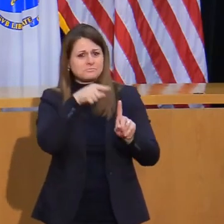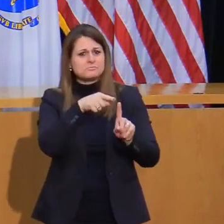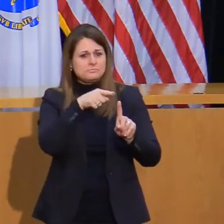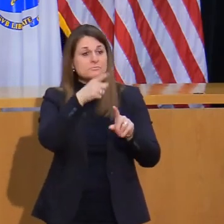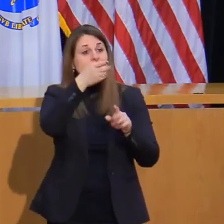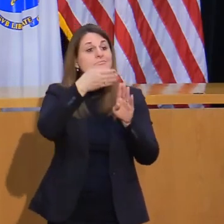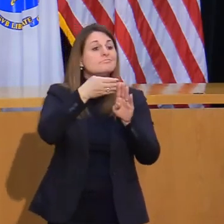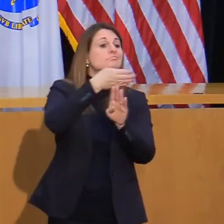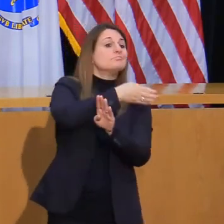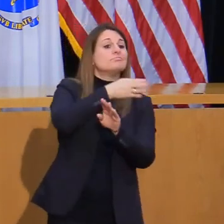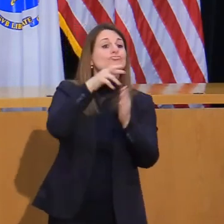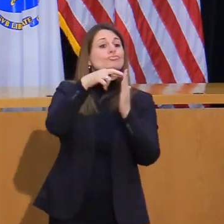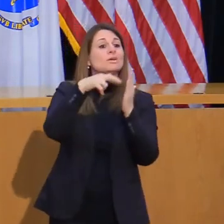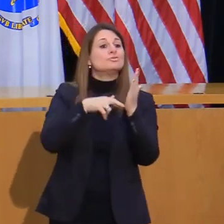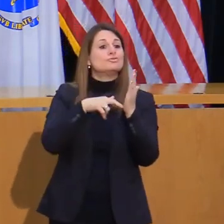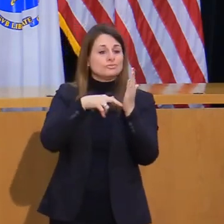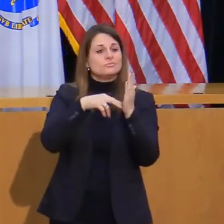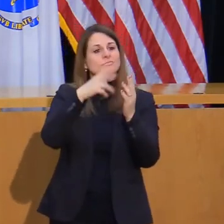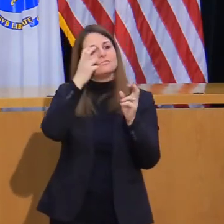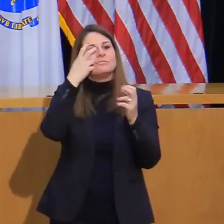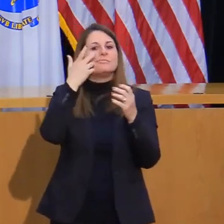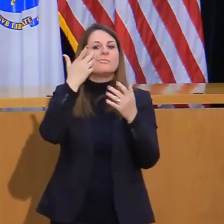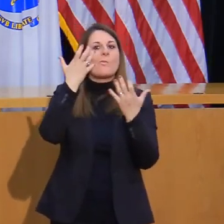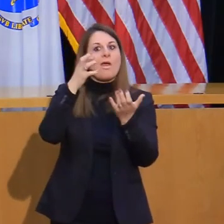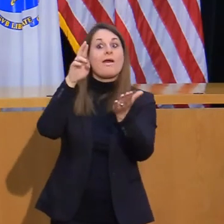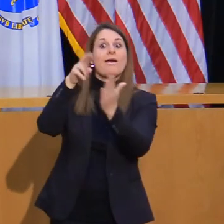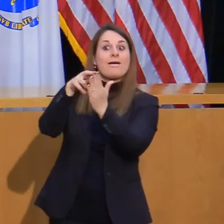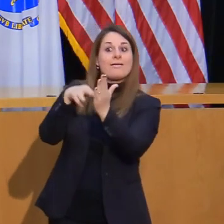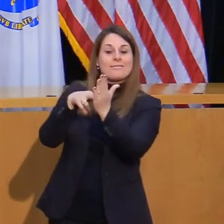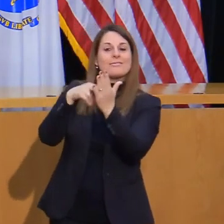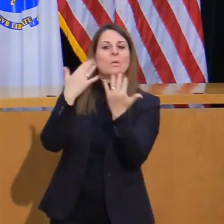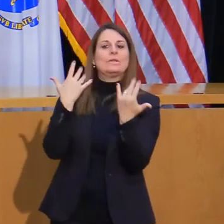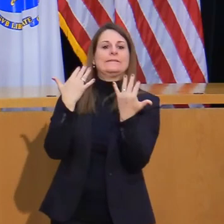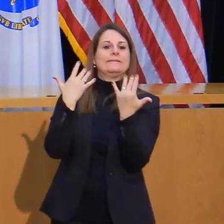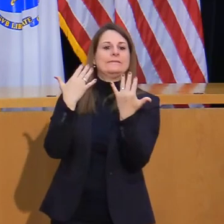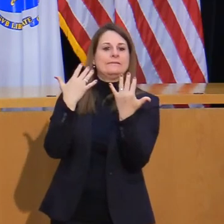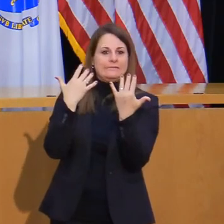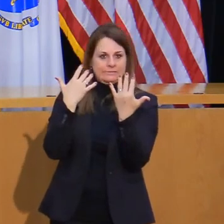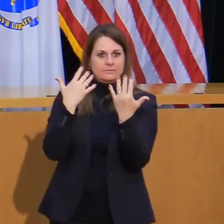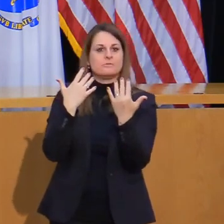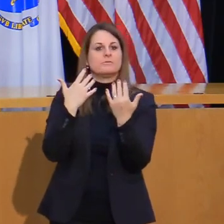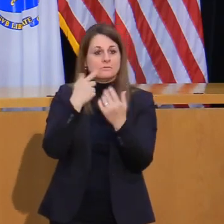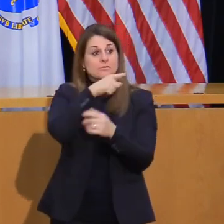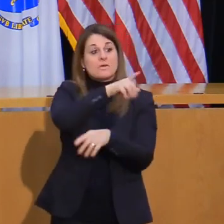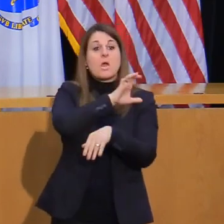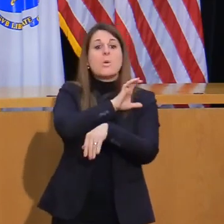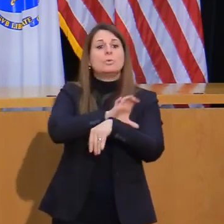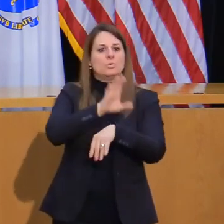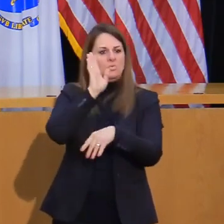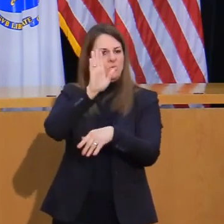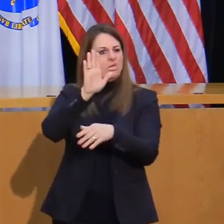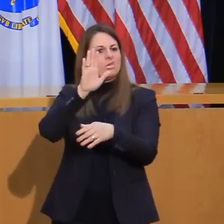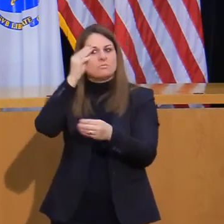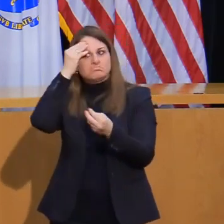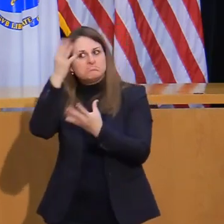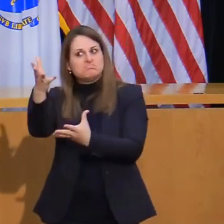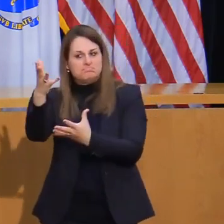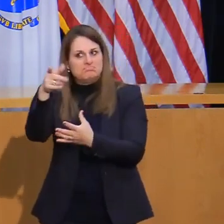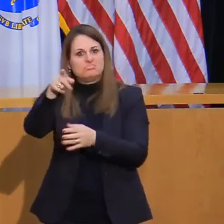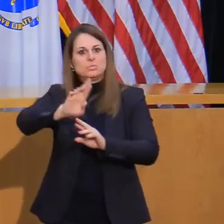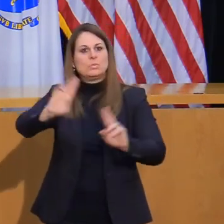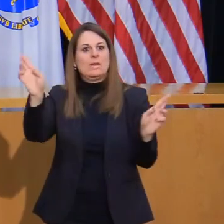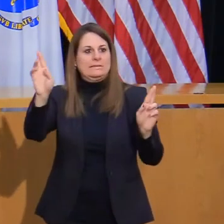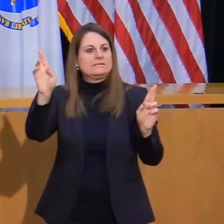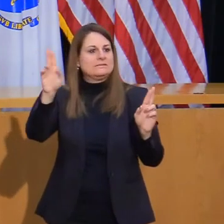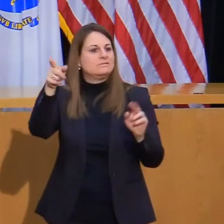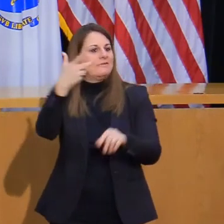I would expect that you'll start to see some of those folks who choose to join, okay? joining over the course of